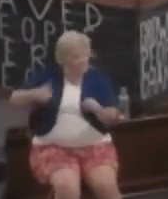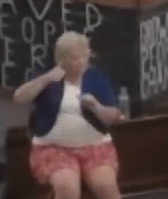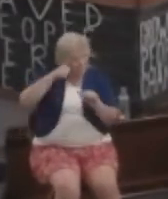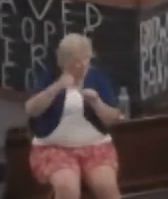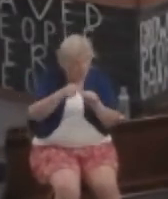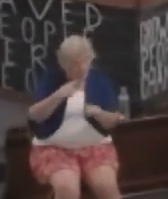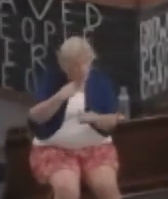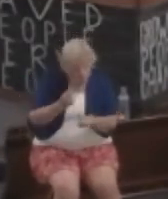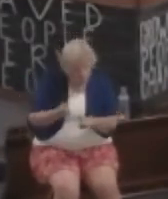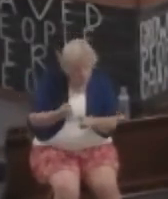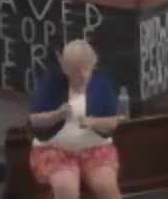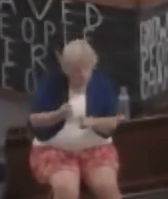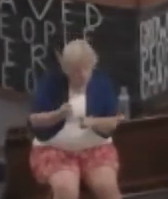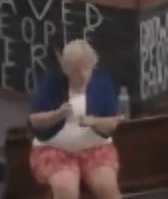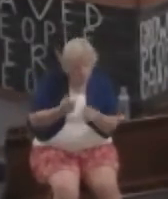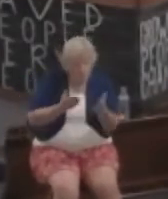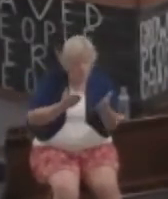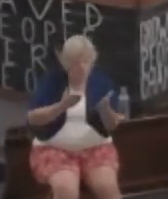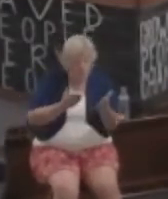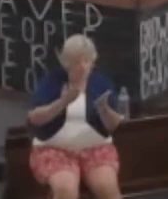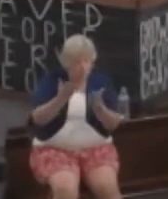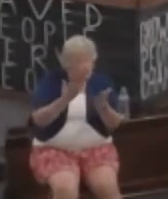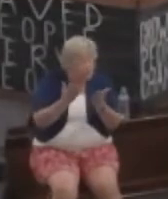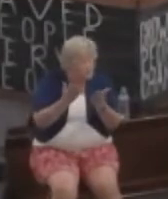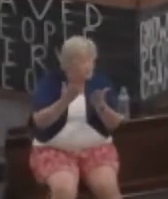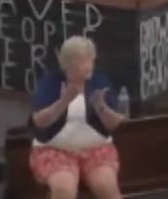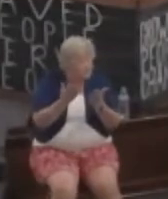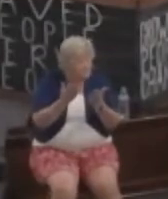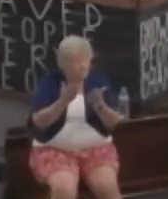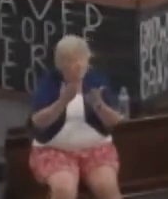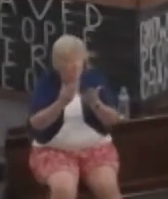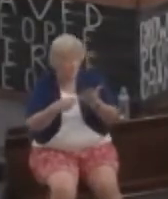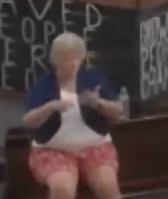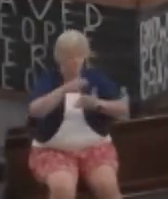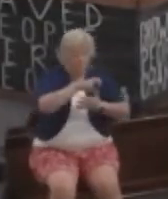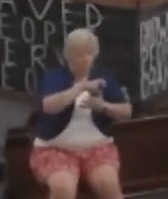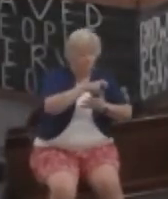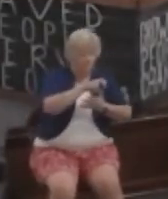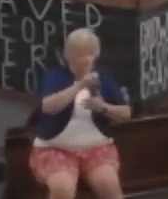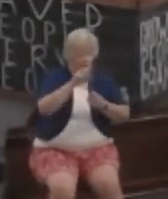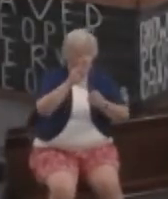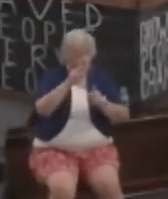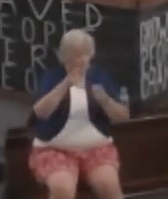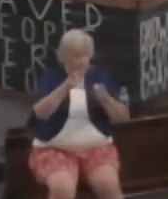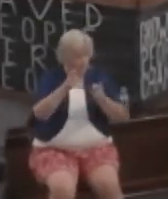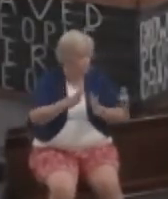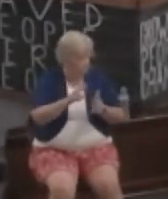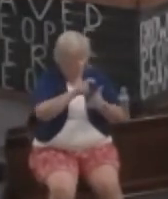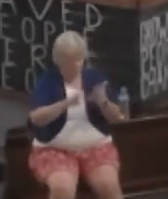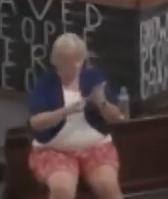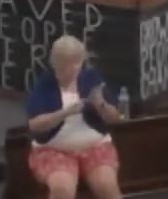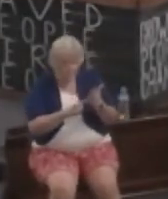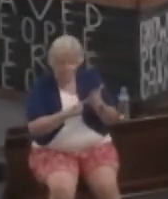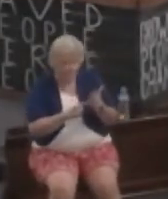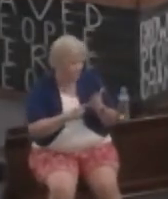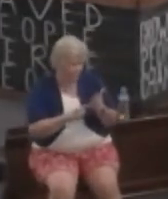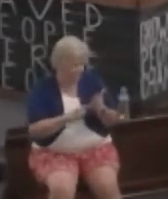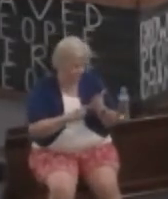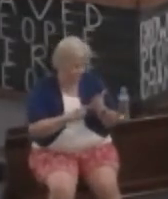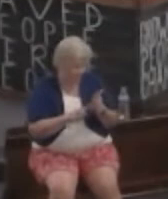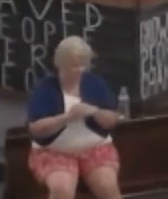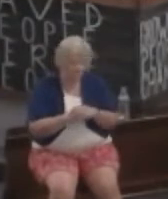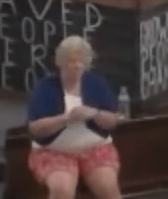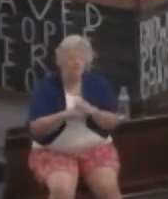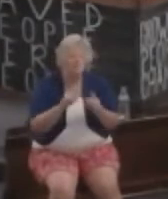told you. A servant is not greater than his master. If they persecuted me, they'll persecute you